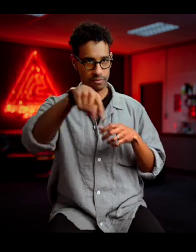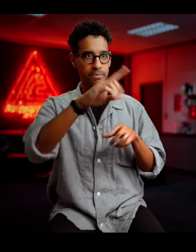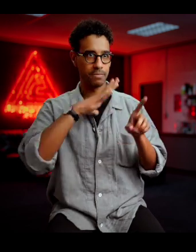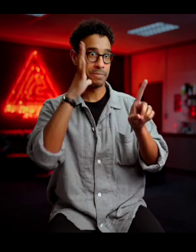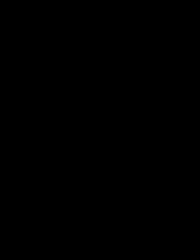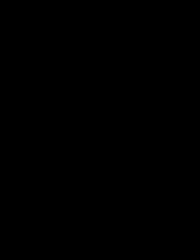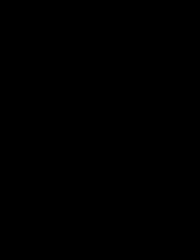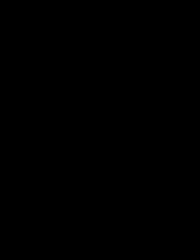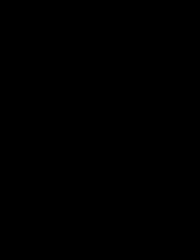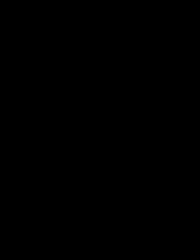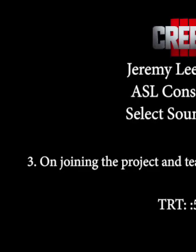impactful.